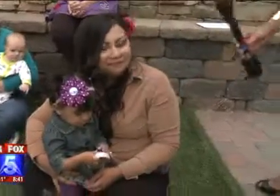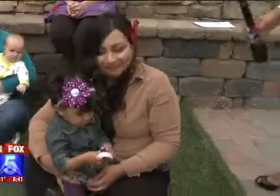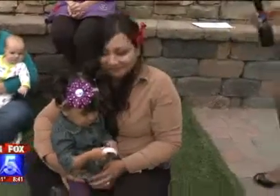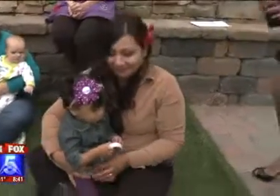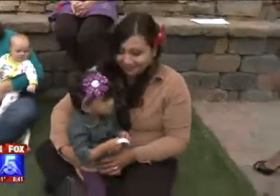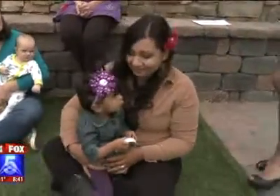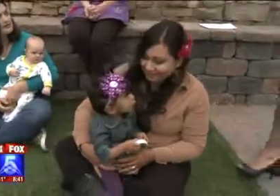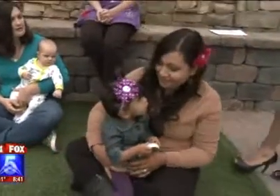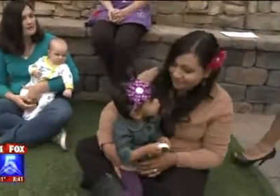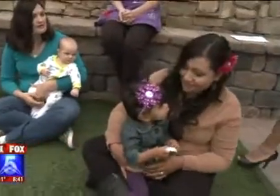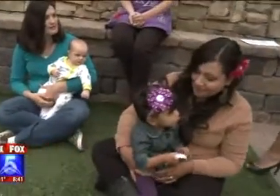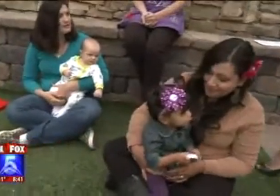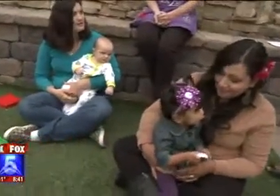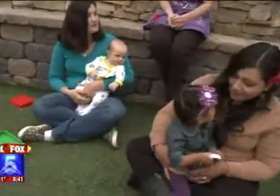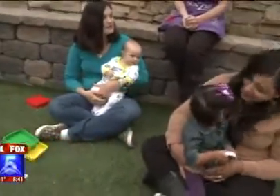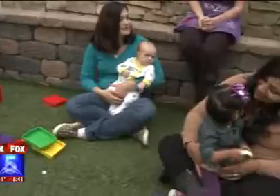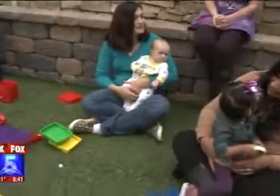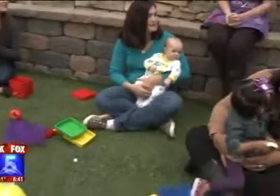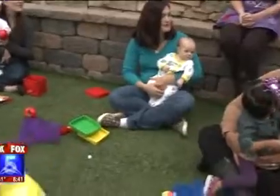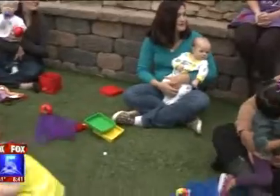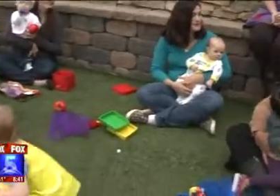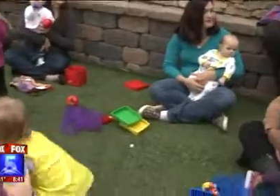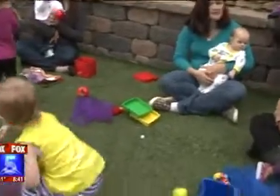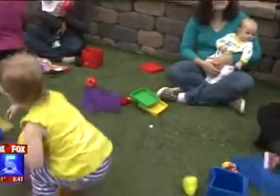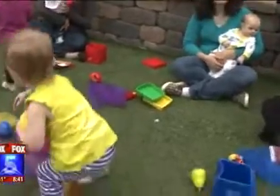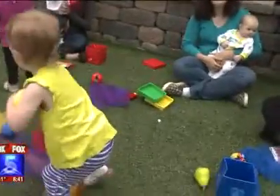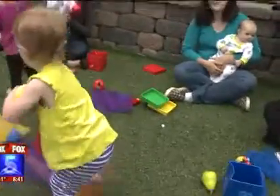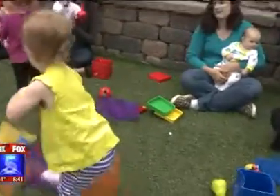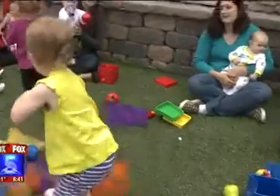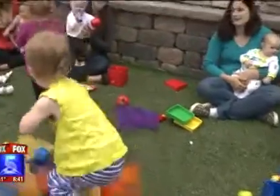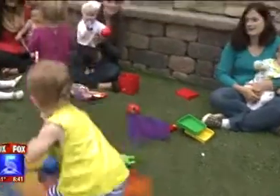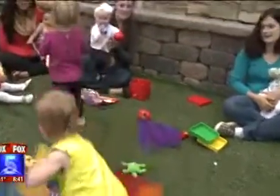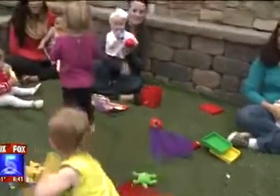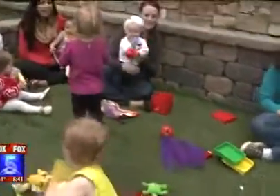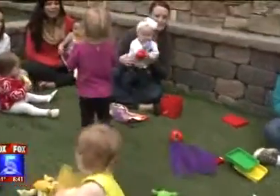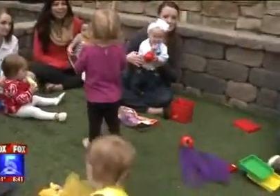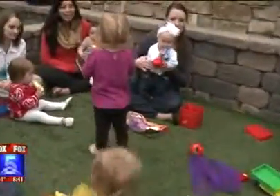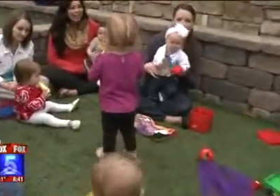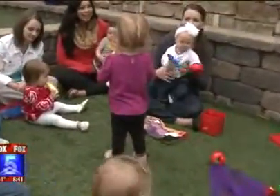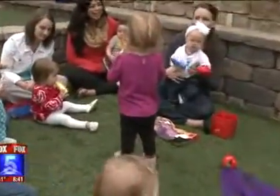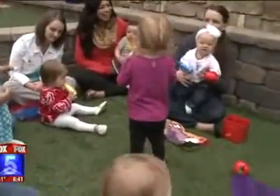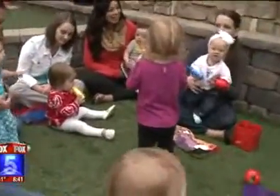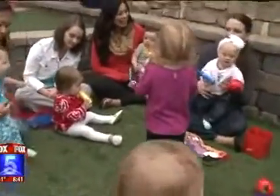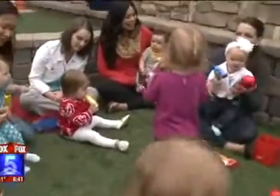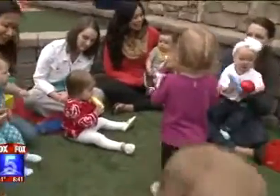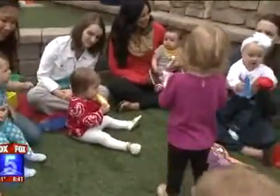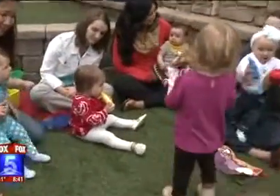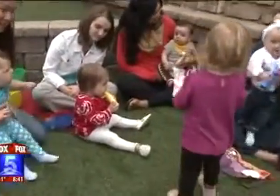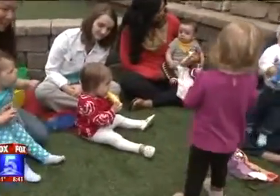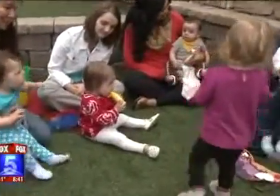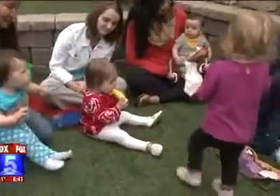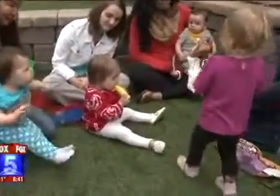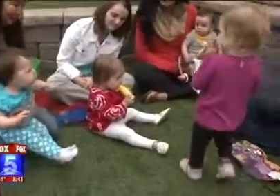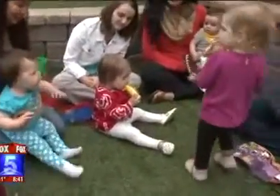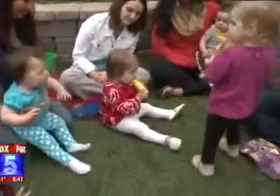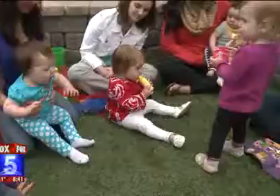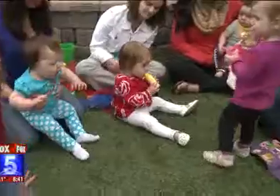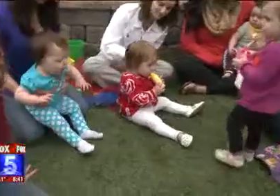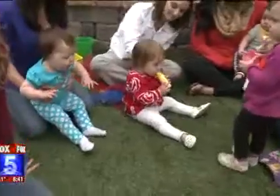appreciate all of you being here today. Your babies are just so beautiful. Joanne, people can take a class? Yes, I teach classes 6-week segments.